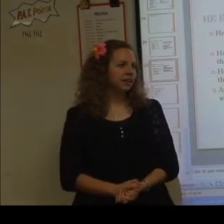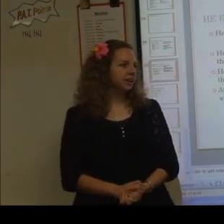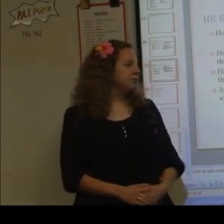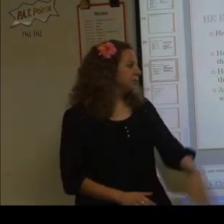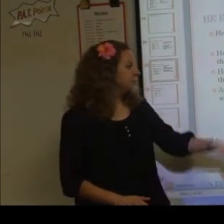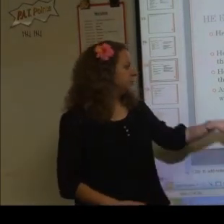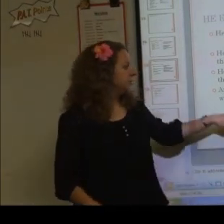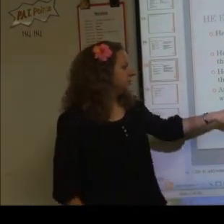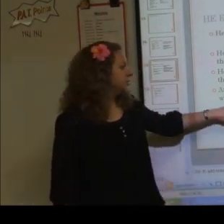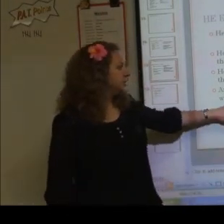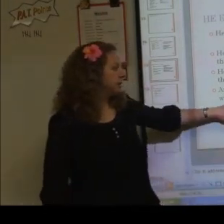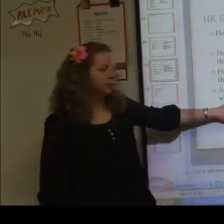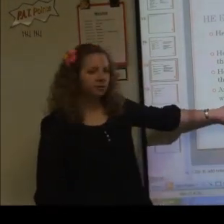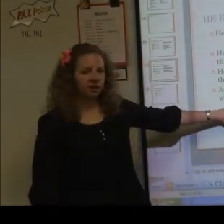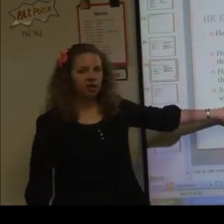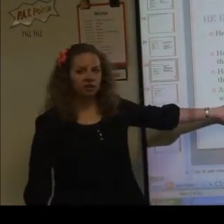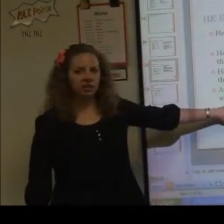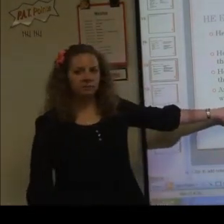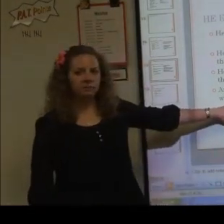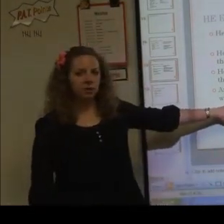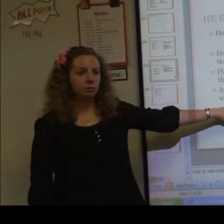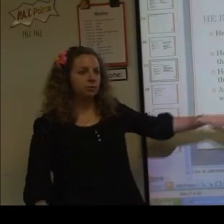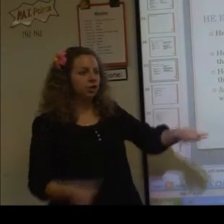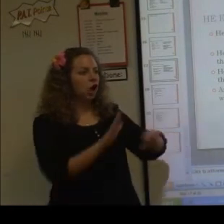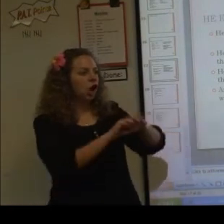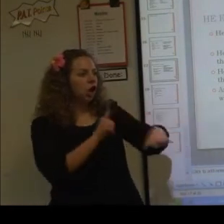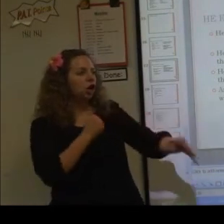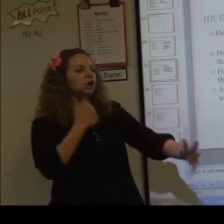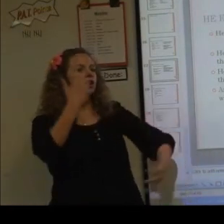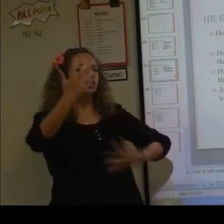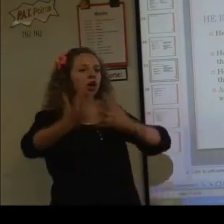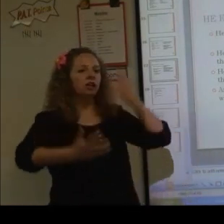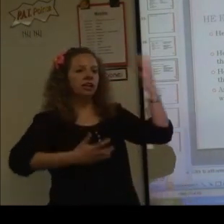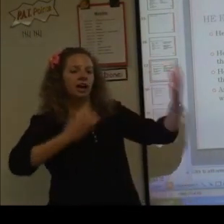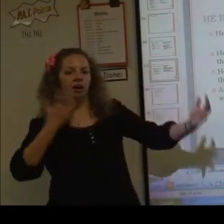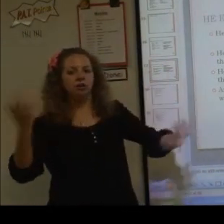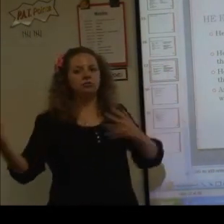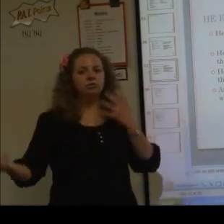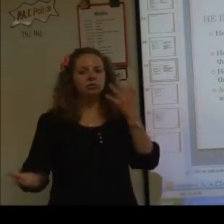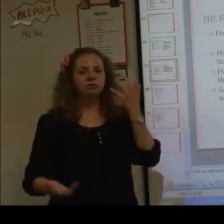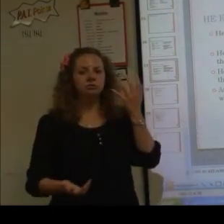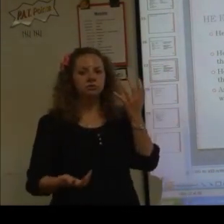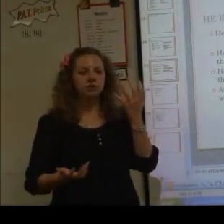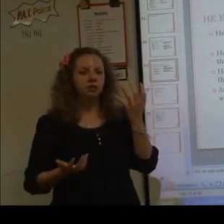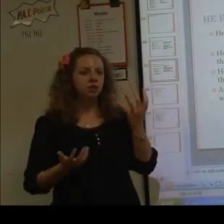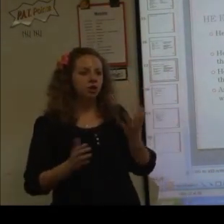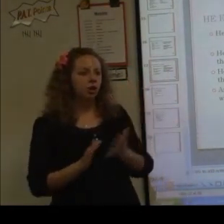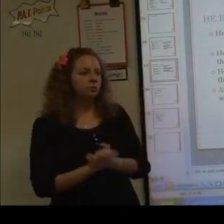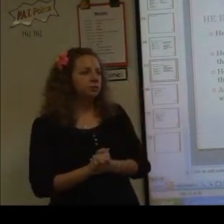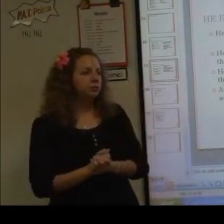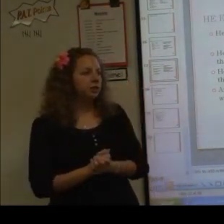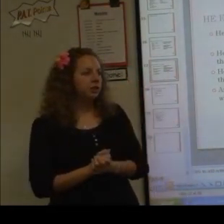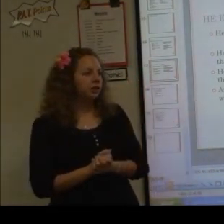Okay, what do we want to do for this part when I call on him? Are we doing calling out? Are we doing